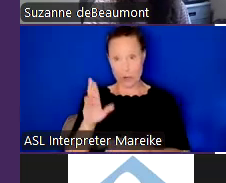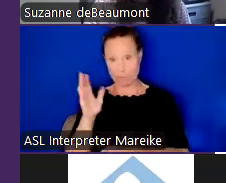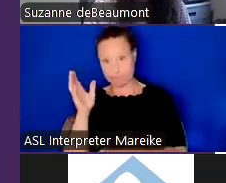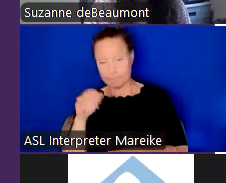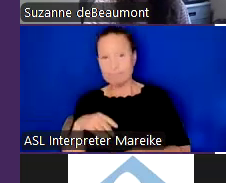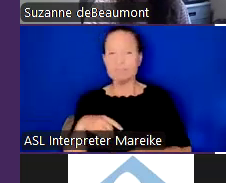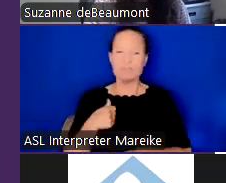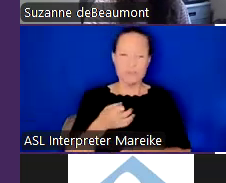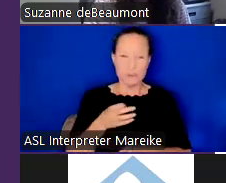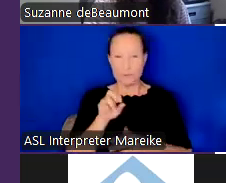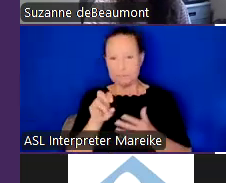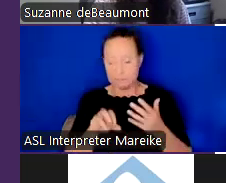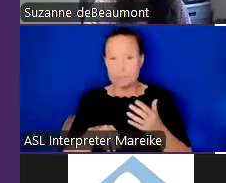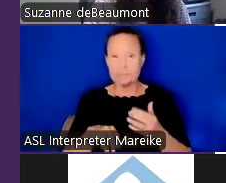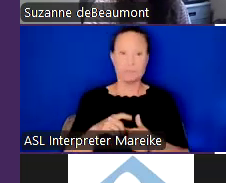Number one